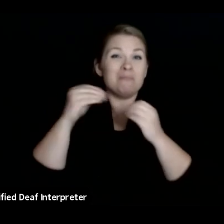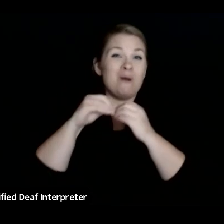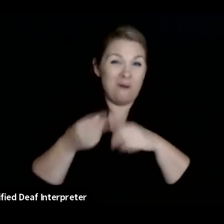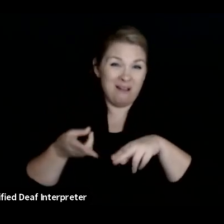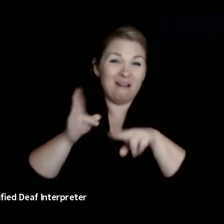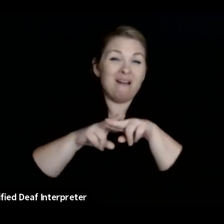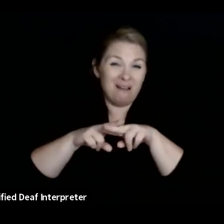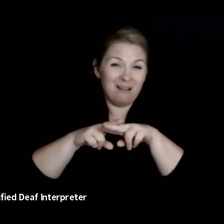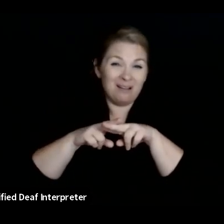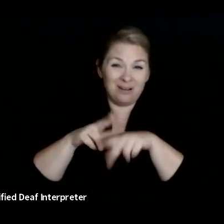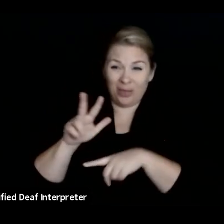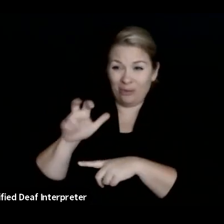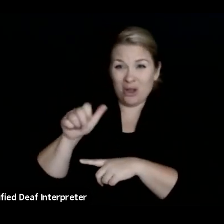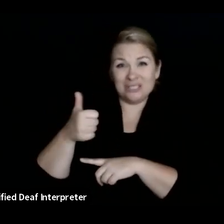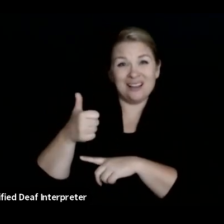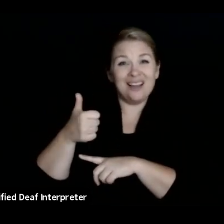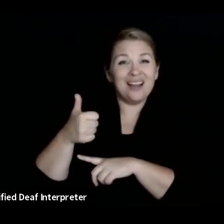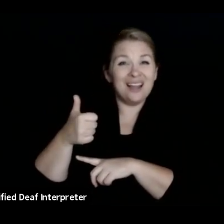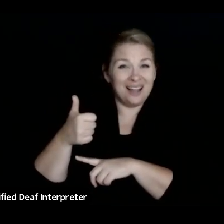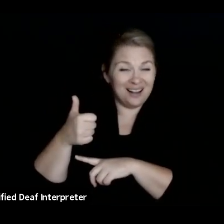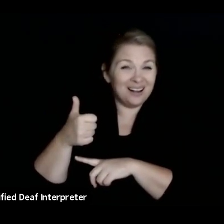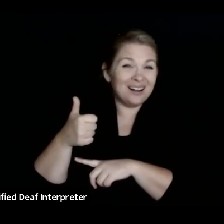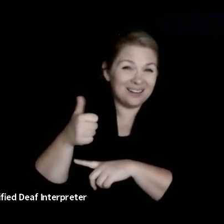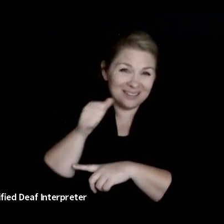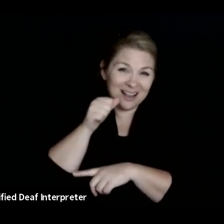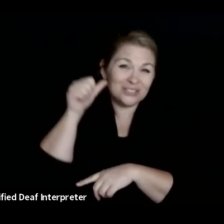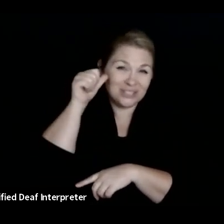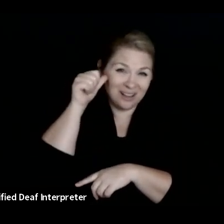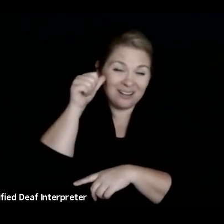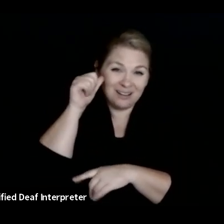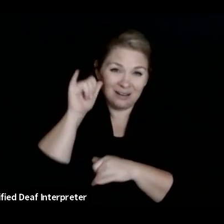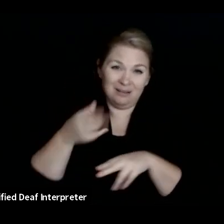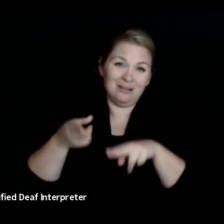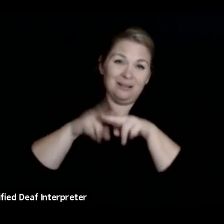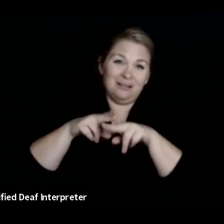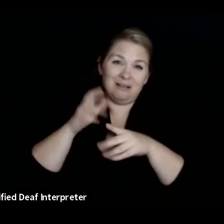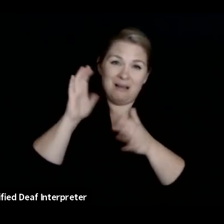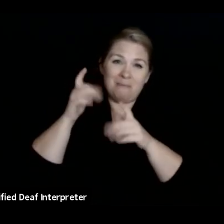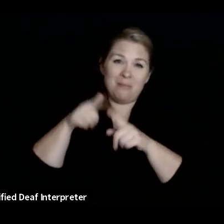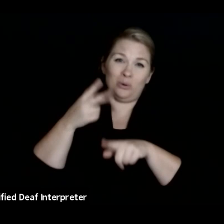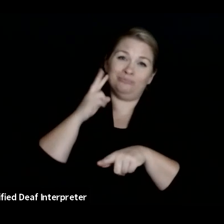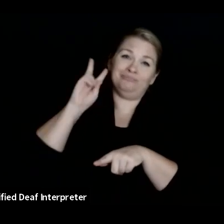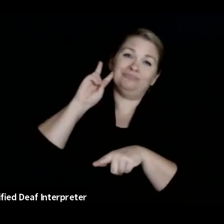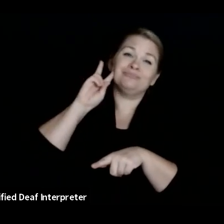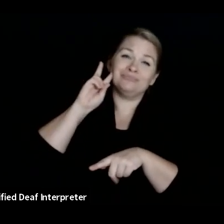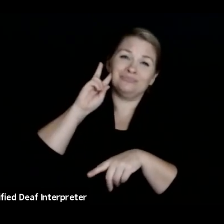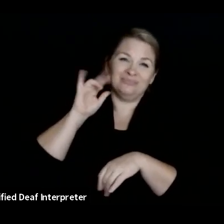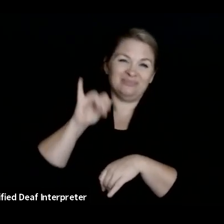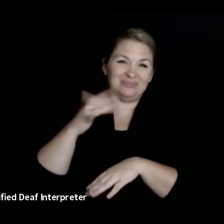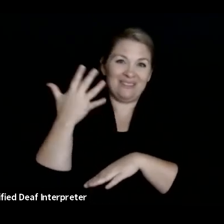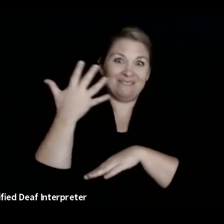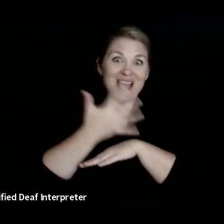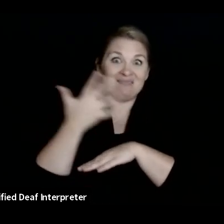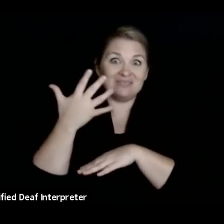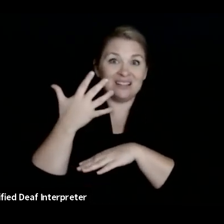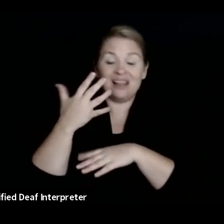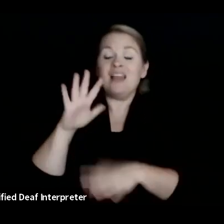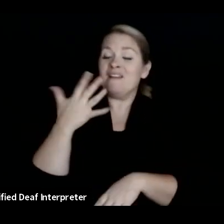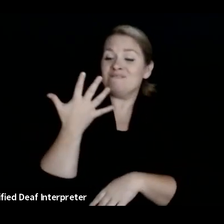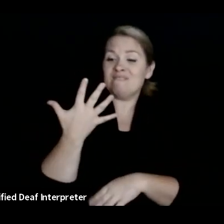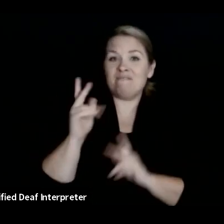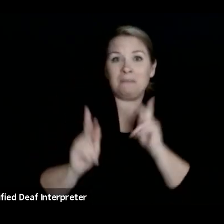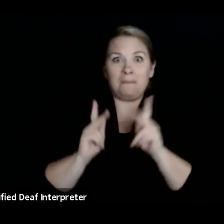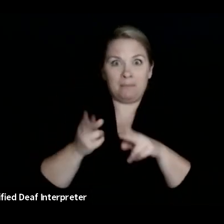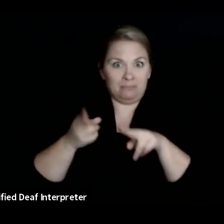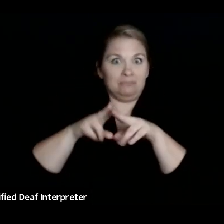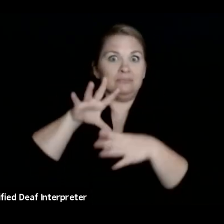hospitalized. 5 more are in intensive care compared to yesterday, for a total of 143 in the ICU.